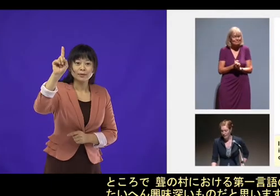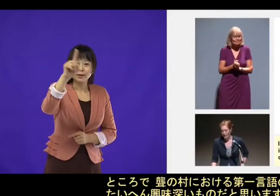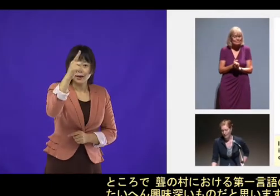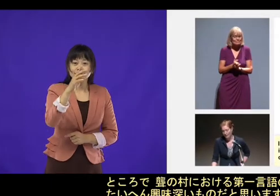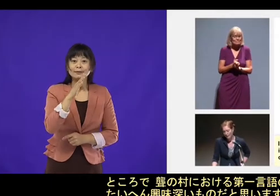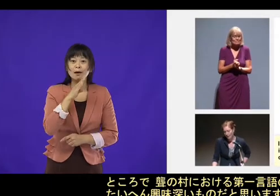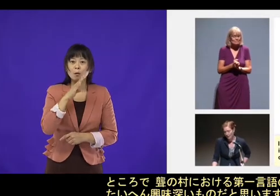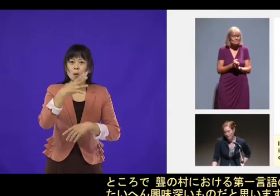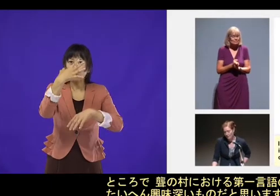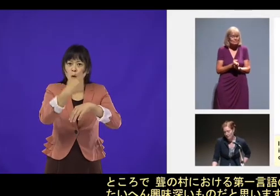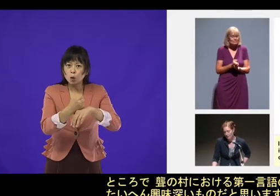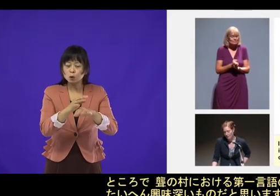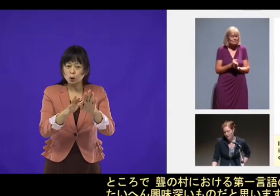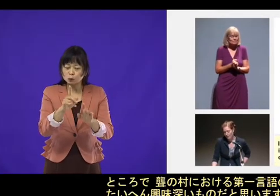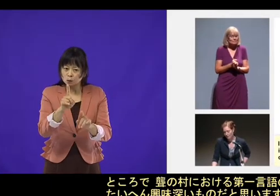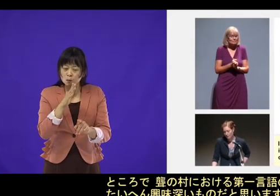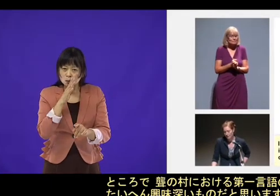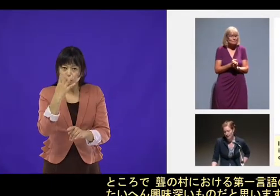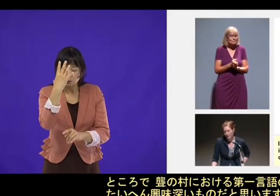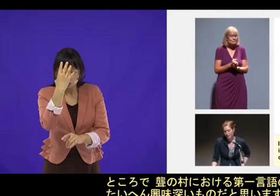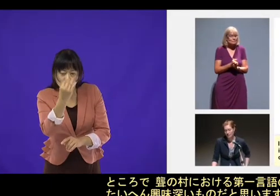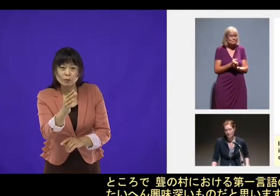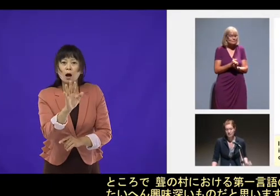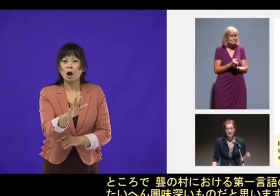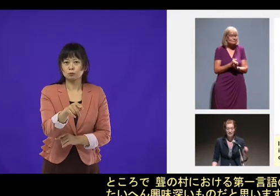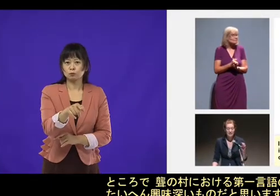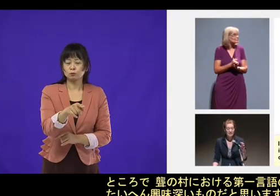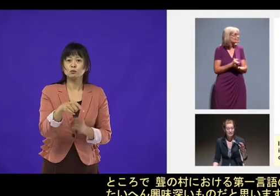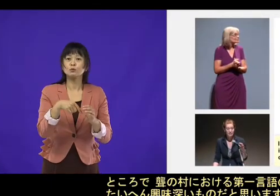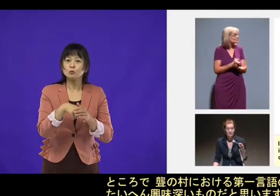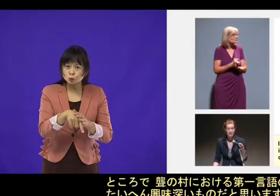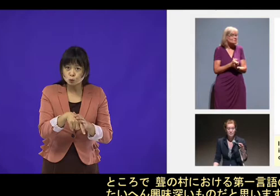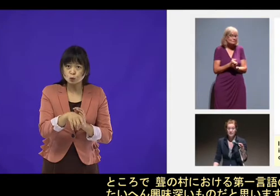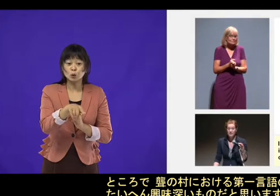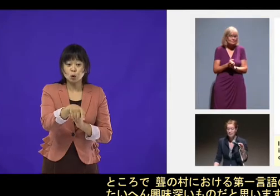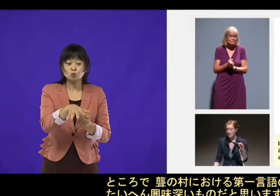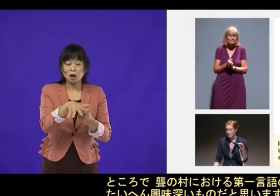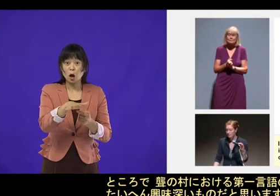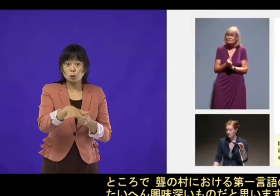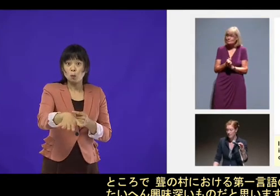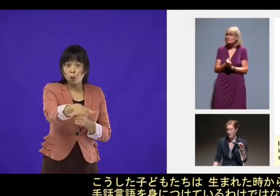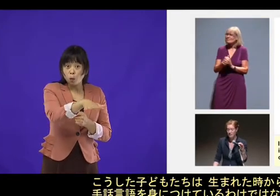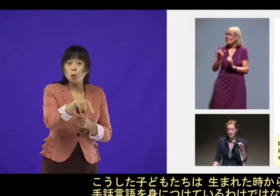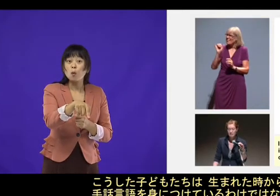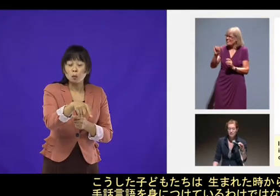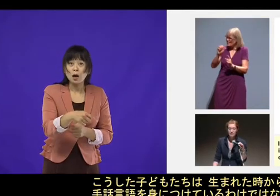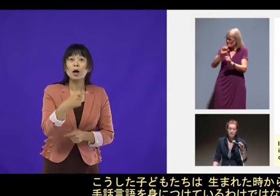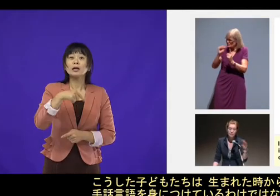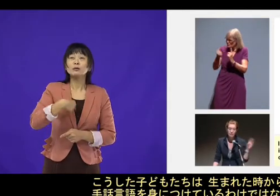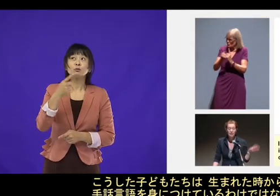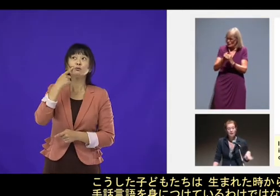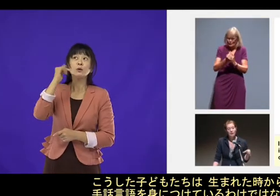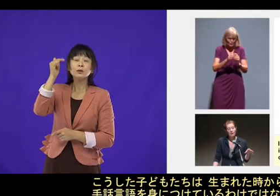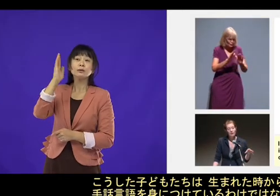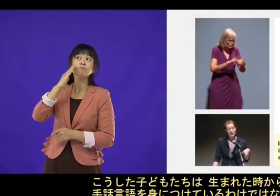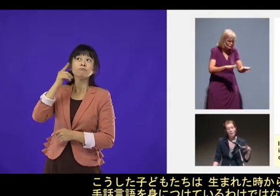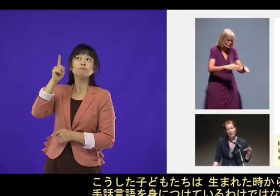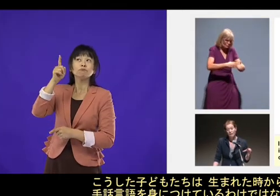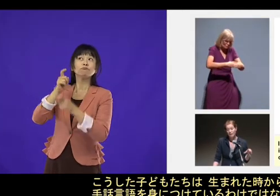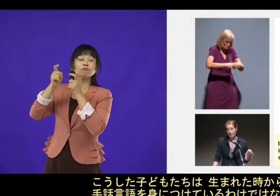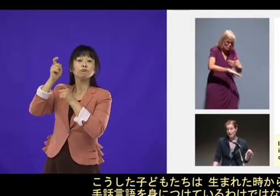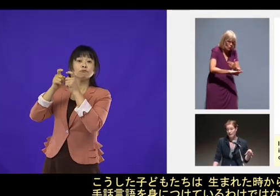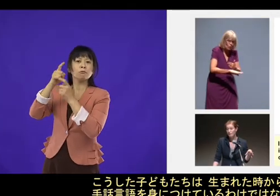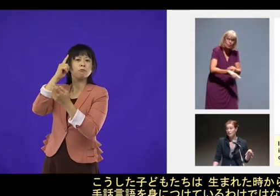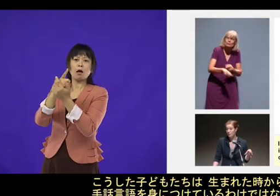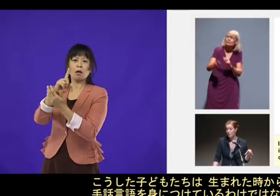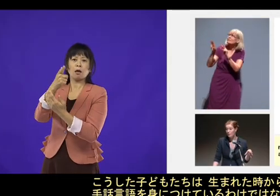So anyway, I think this first language acquisition in a deaf village is particularly interesting, because these children they